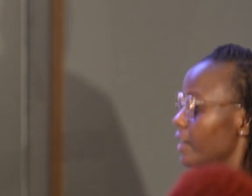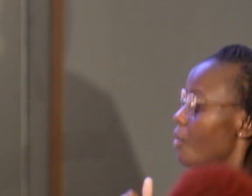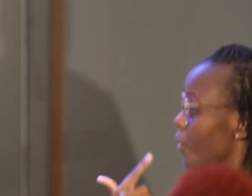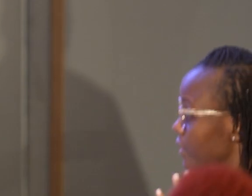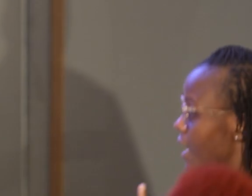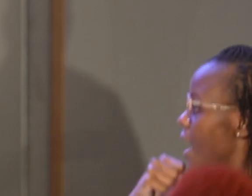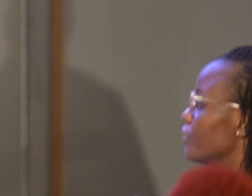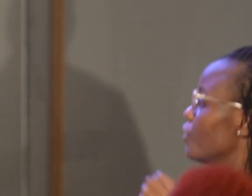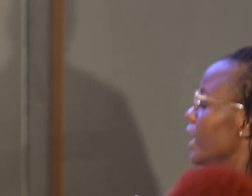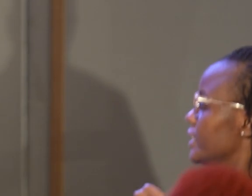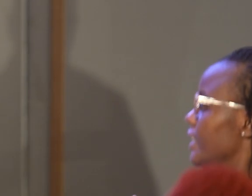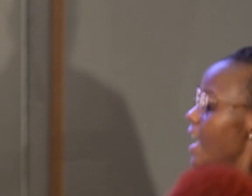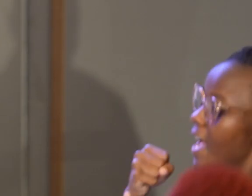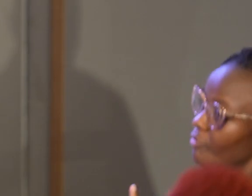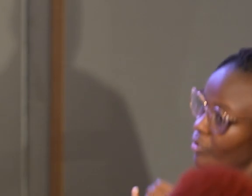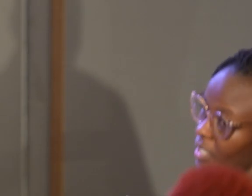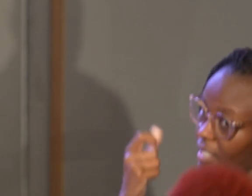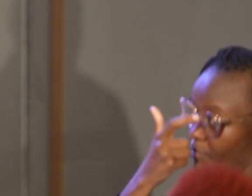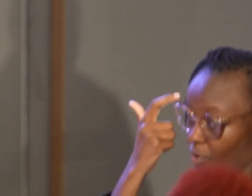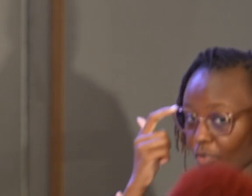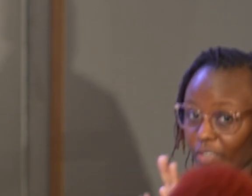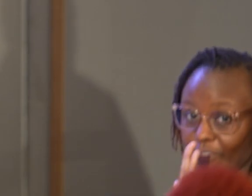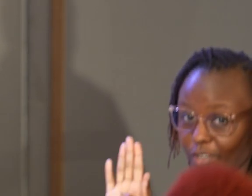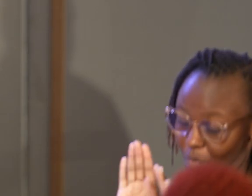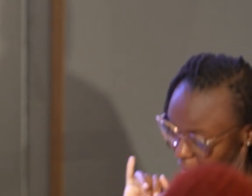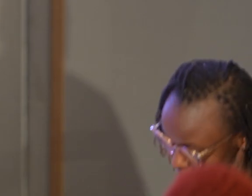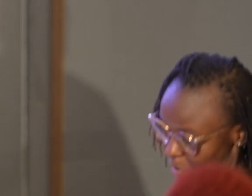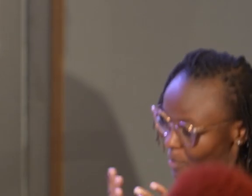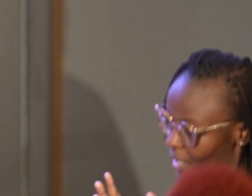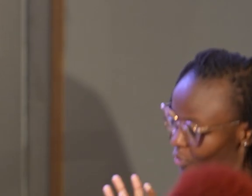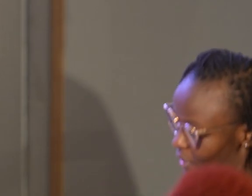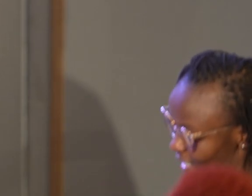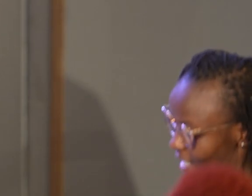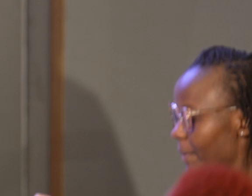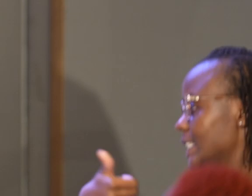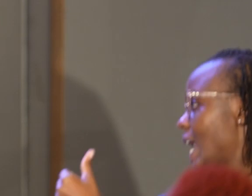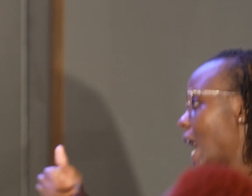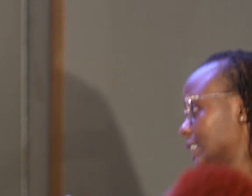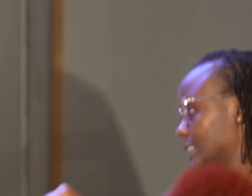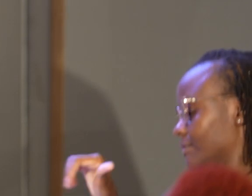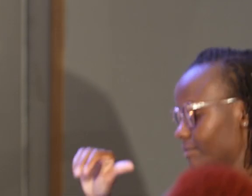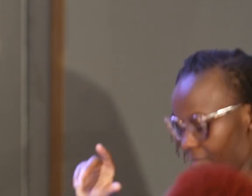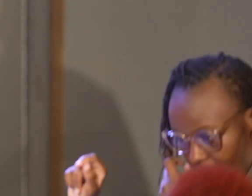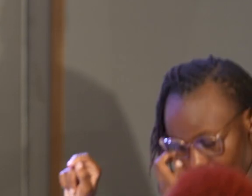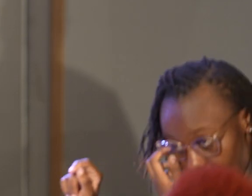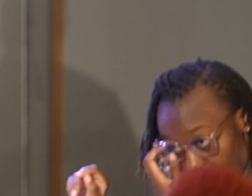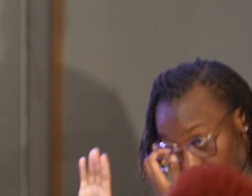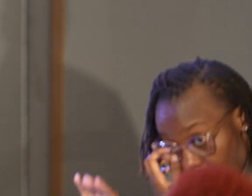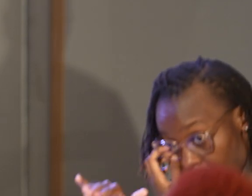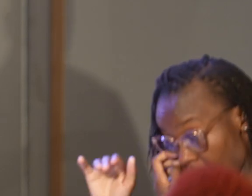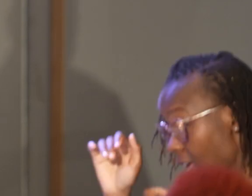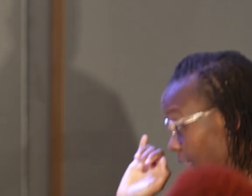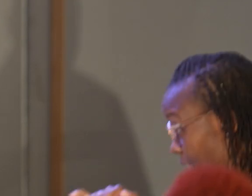advocacy towards the development of a new Persons with Disabilities Act. By the way,